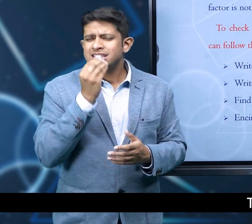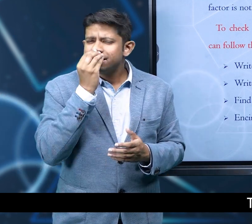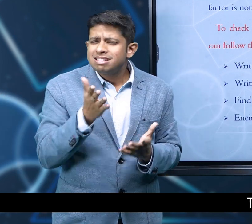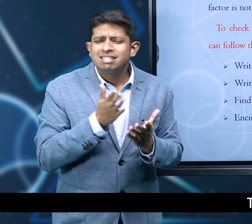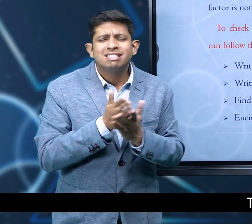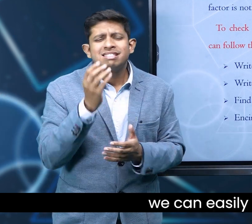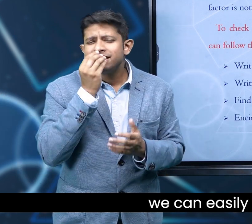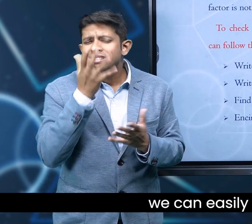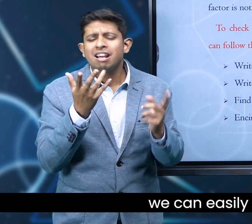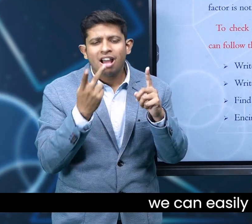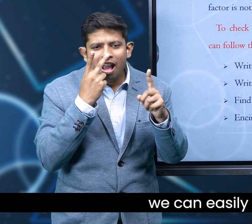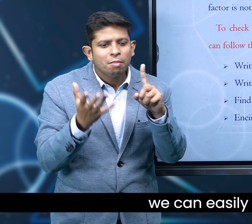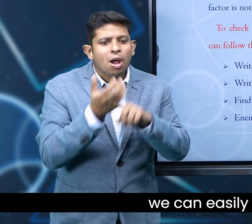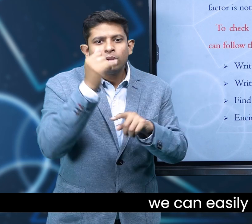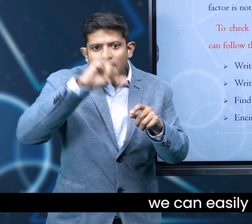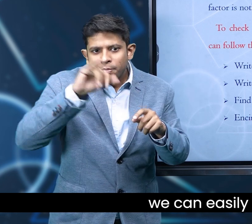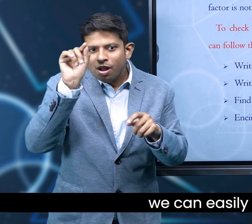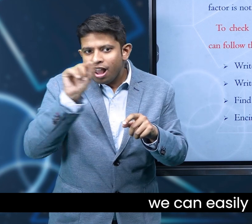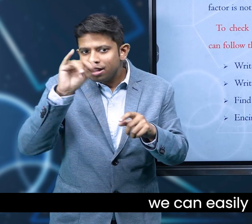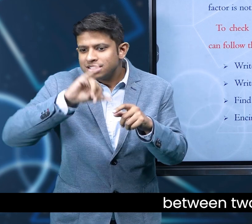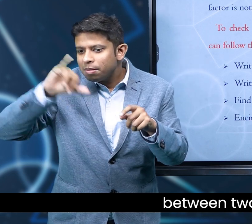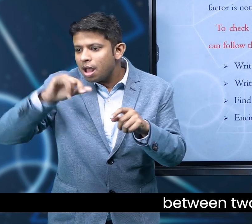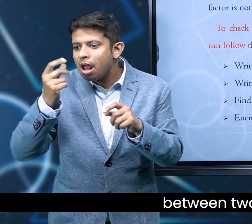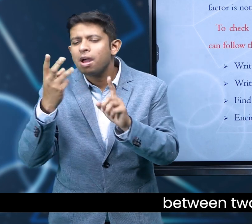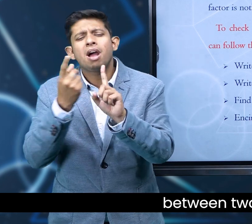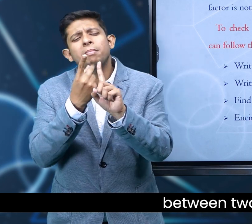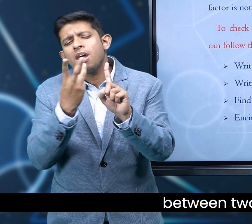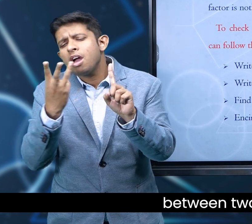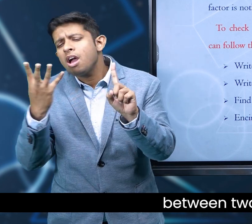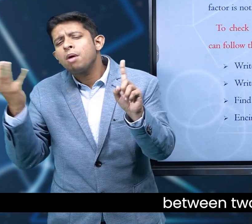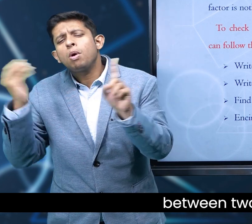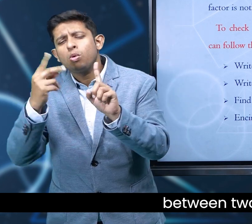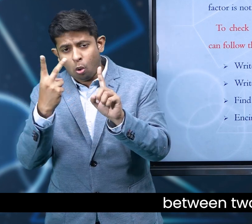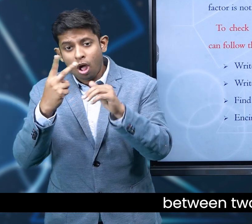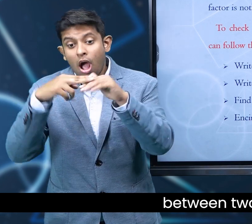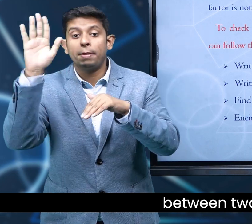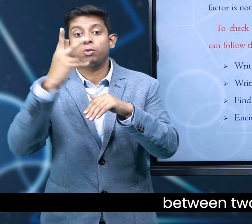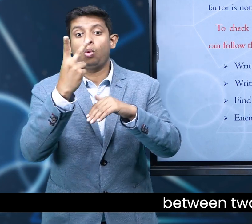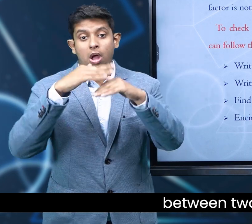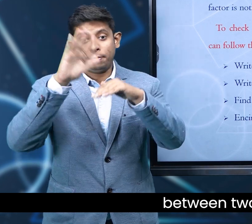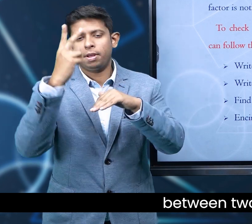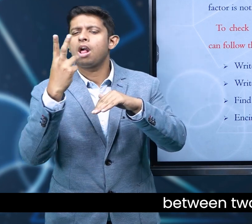This way, we can easily find common factors between two or more numbers.